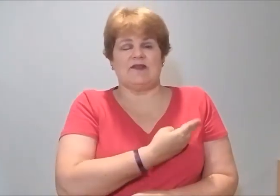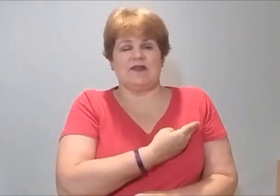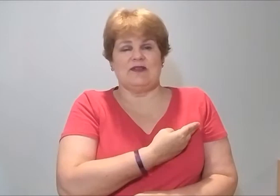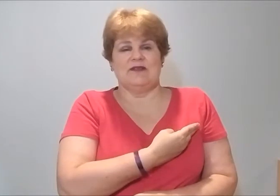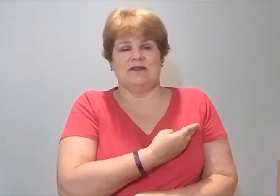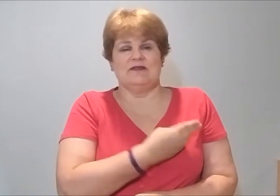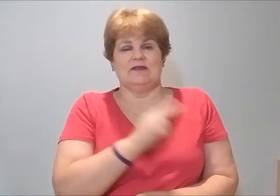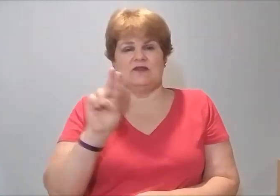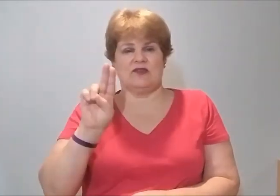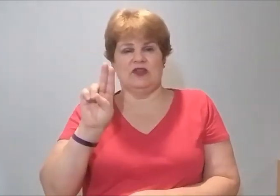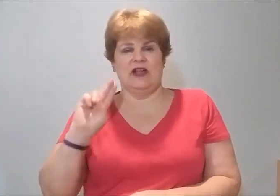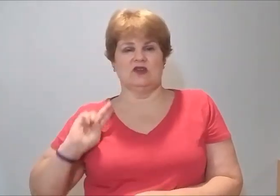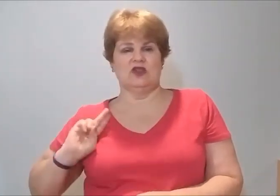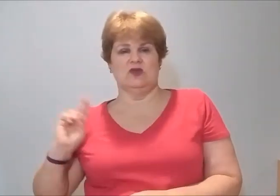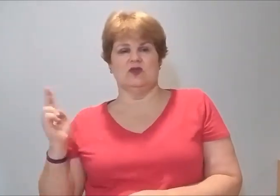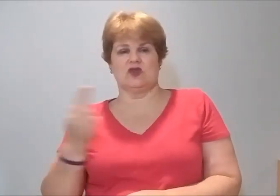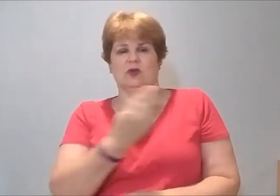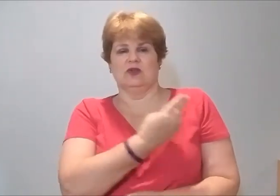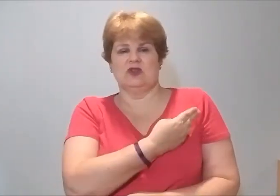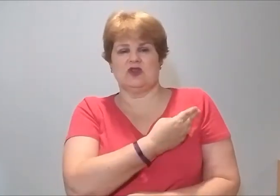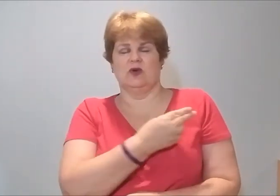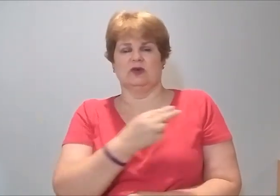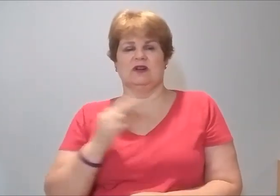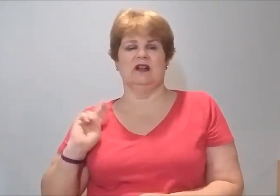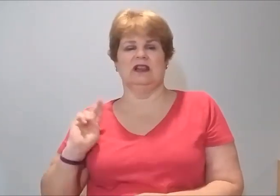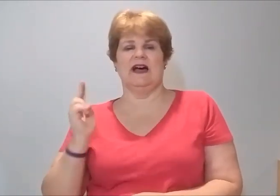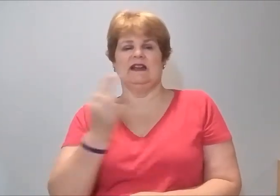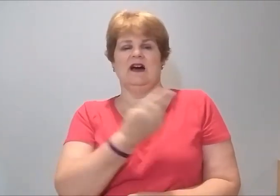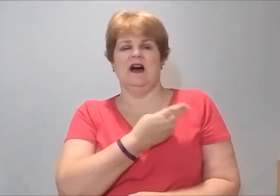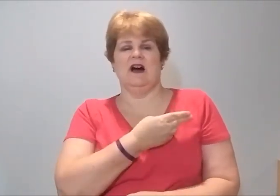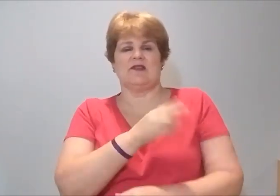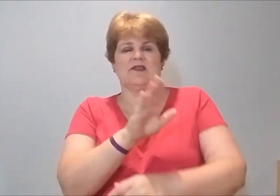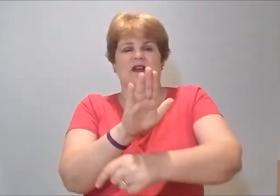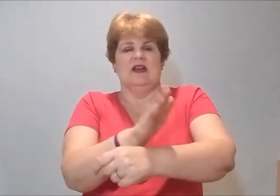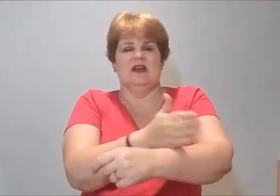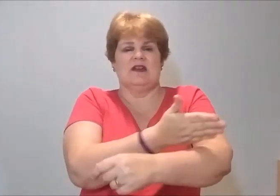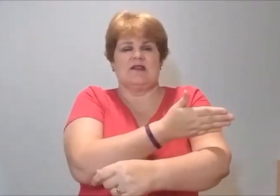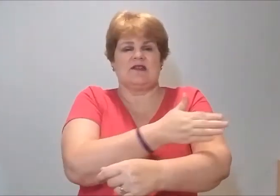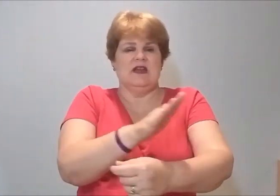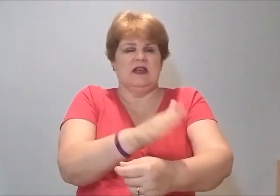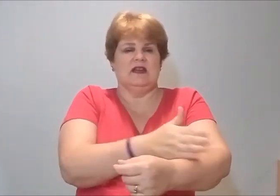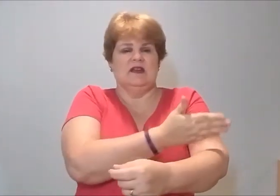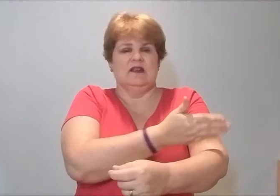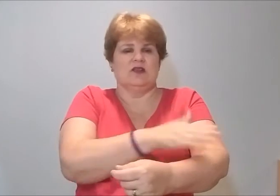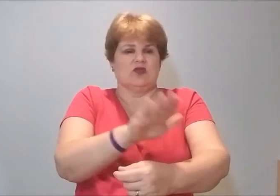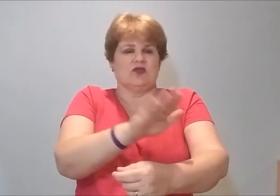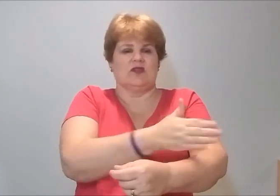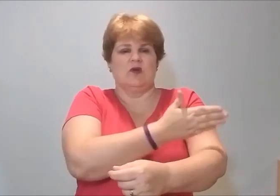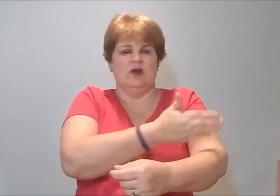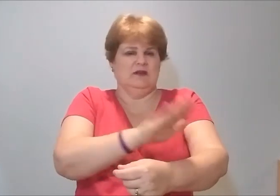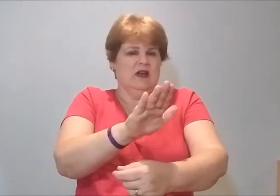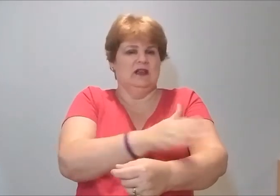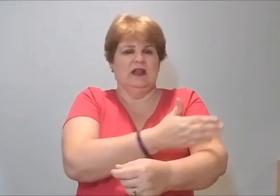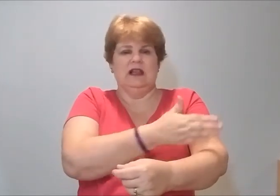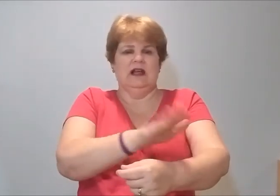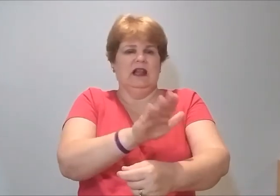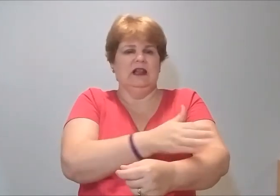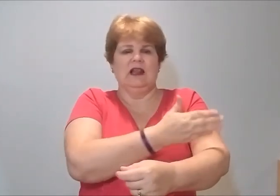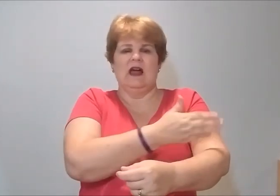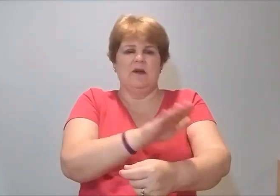us, it's the letter U, shoulder to shoulder. Let us sing is you're just going la, la, la, la, la, back